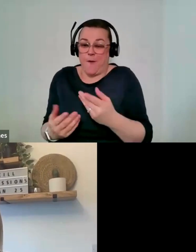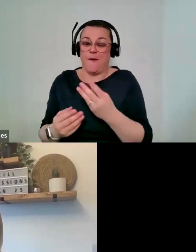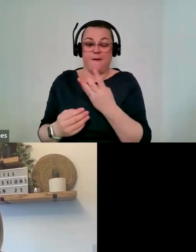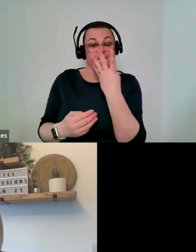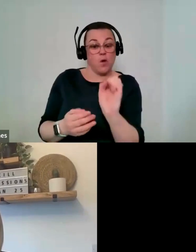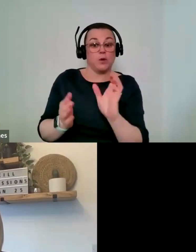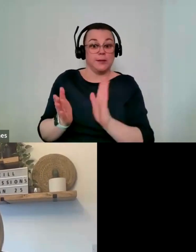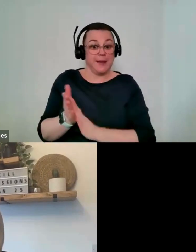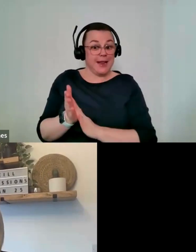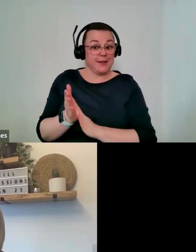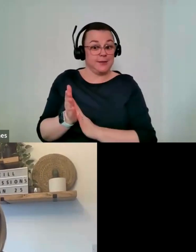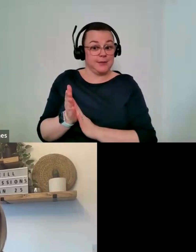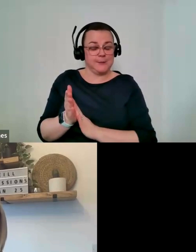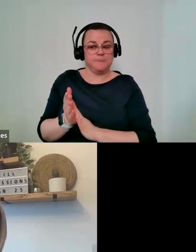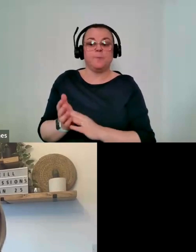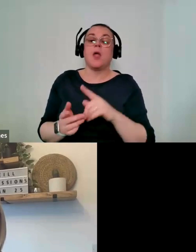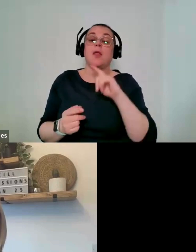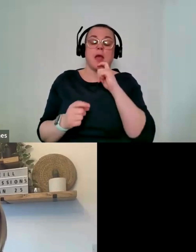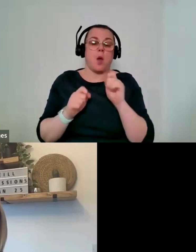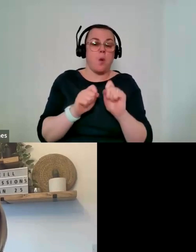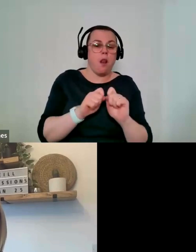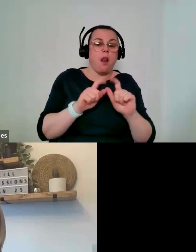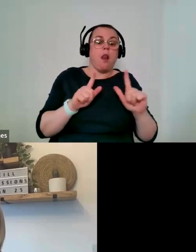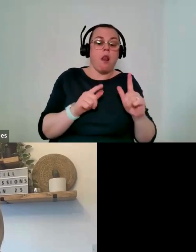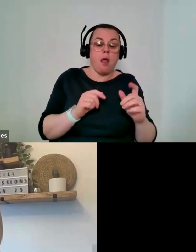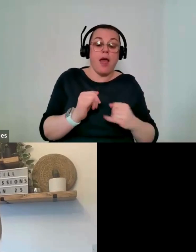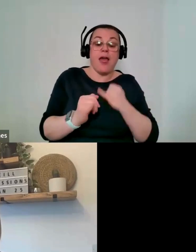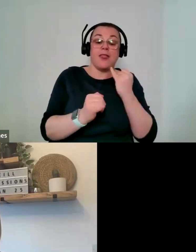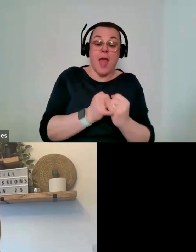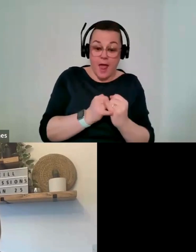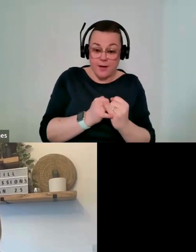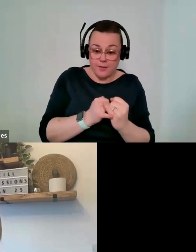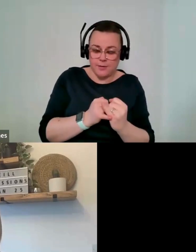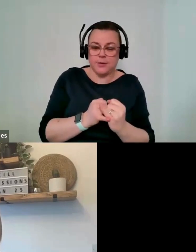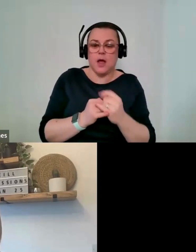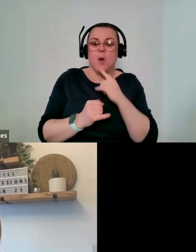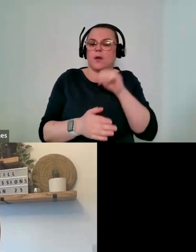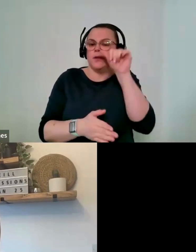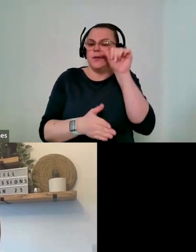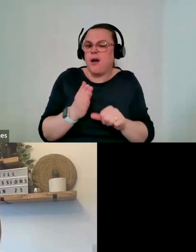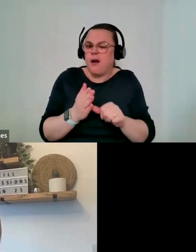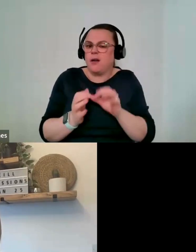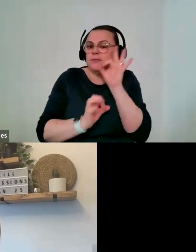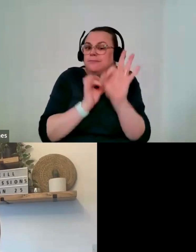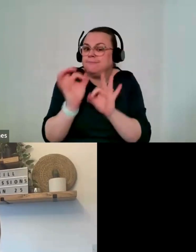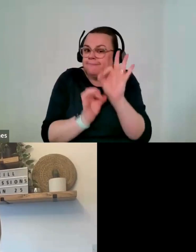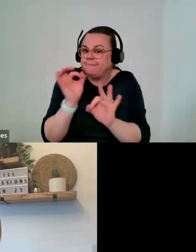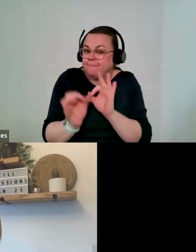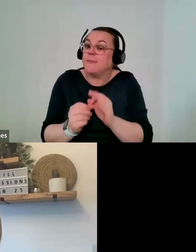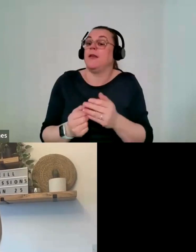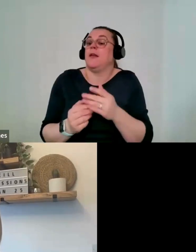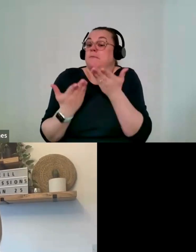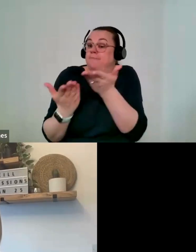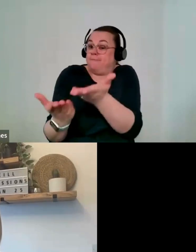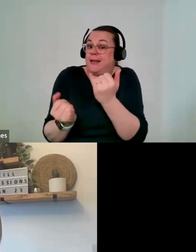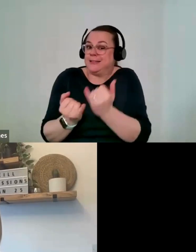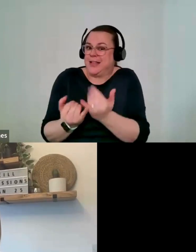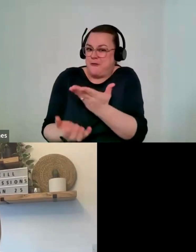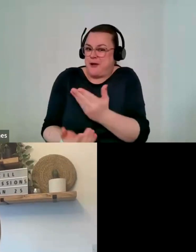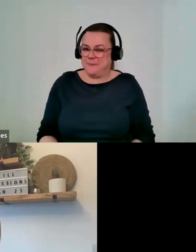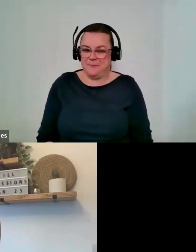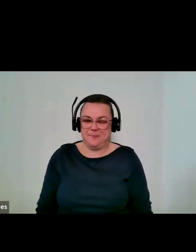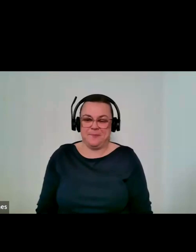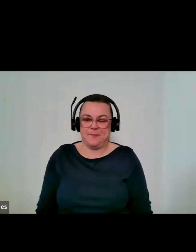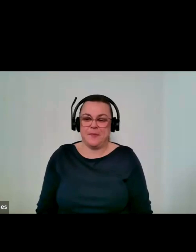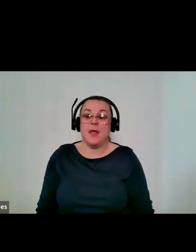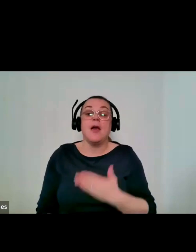40 minutes, and I'll jump back on screen at the end and we can get stuck into some questions. So Sarah, over to you. Okay,